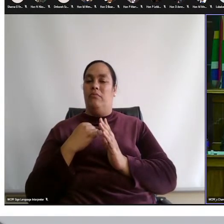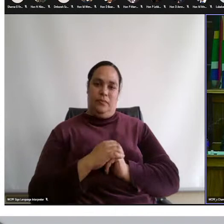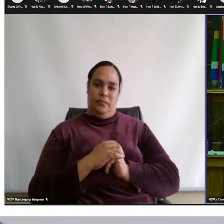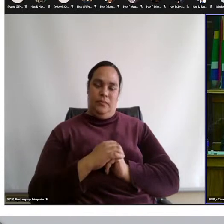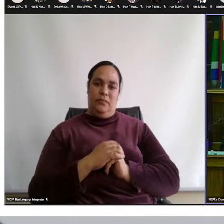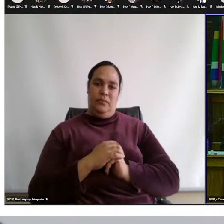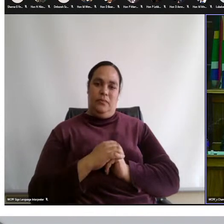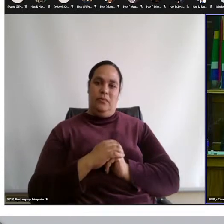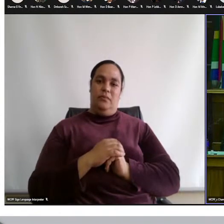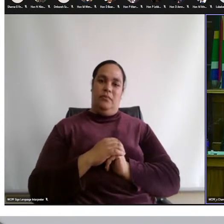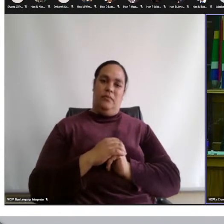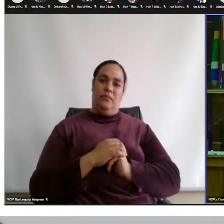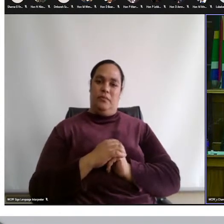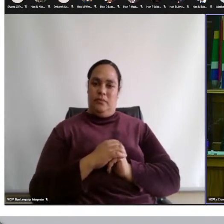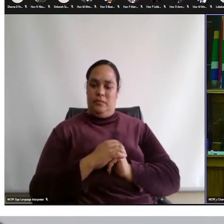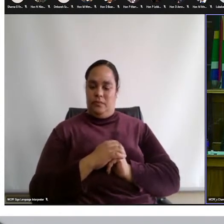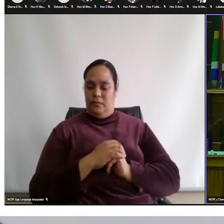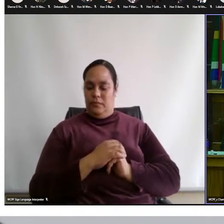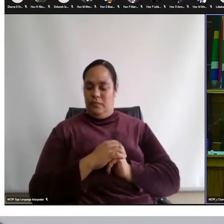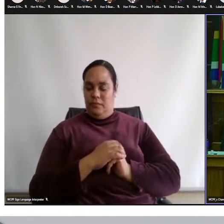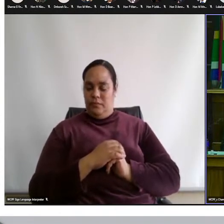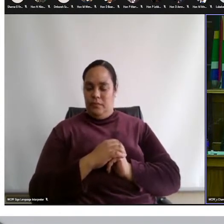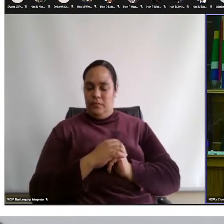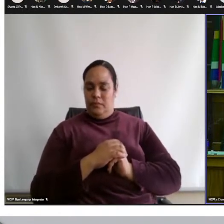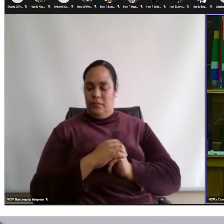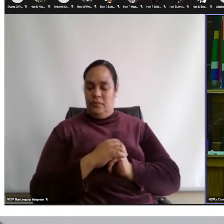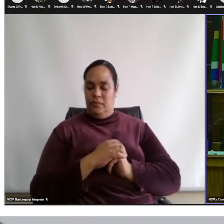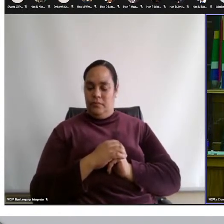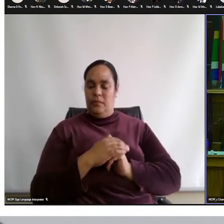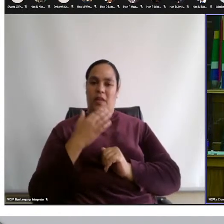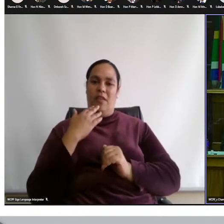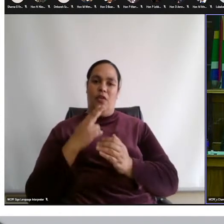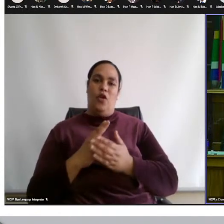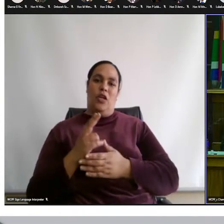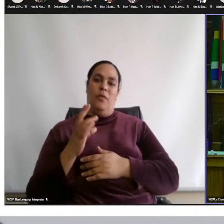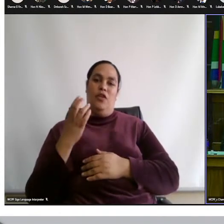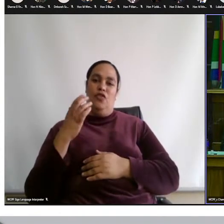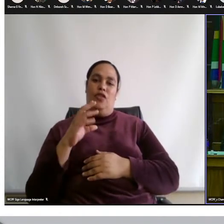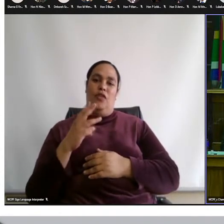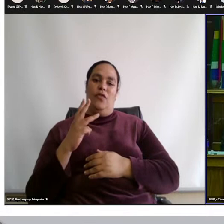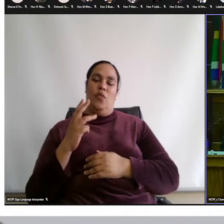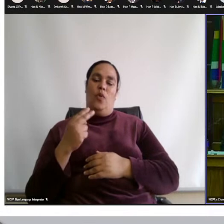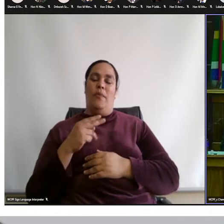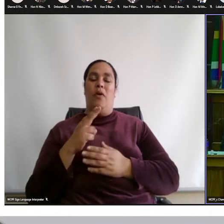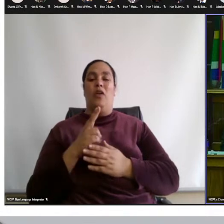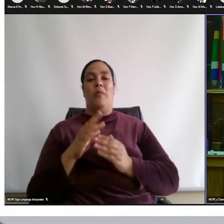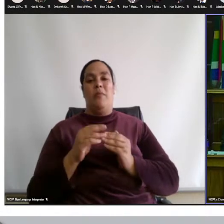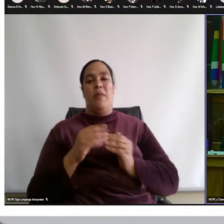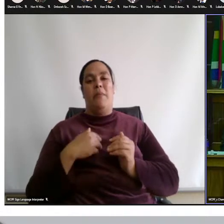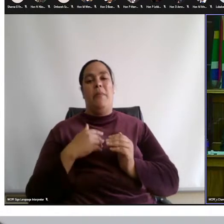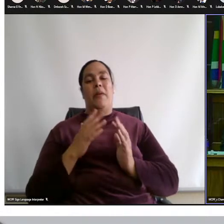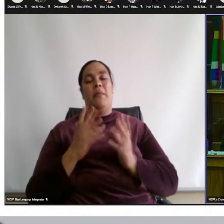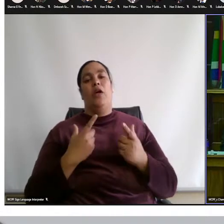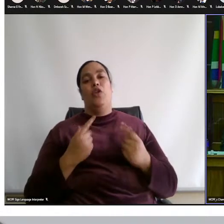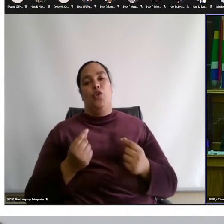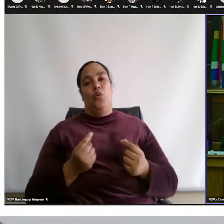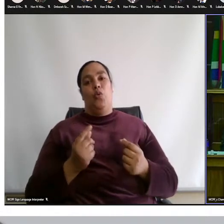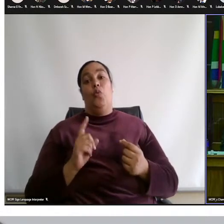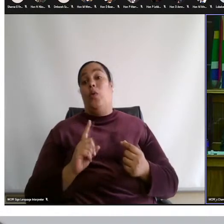Thank you, Honourable Chief Whip. Honourable Members, I'm just going to do the